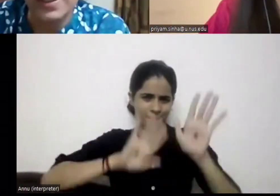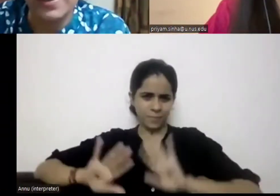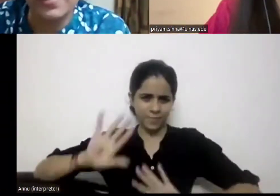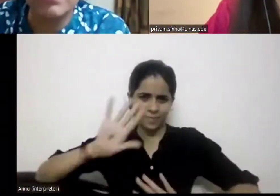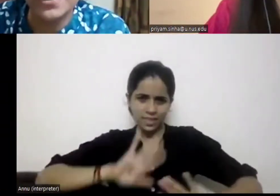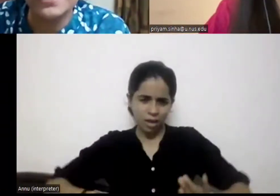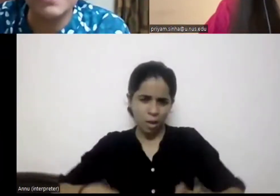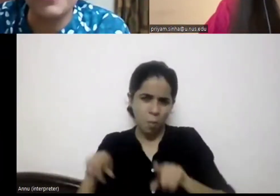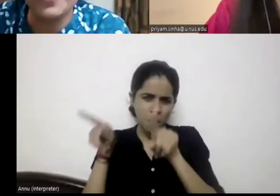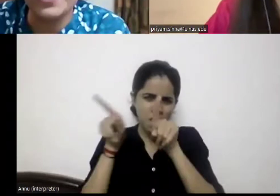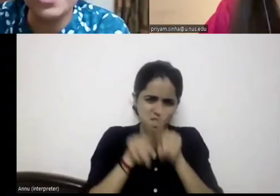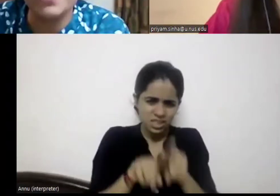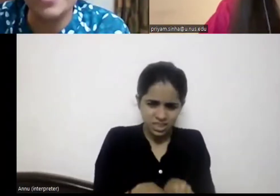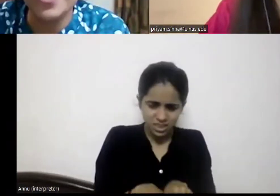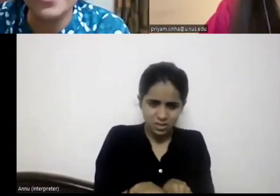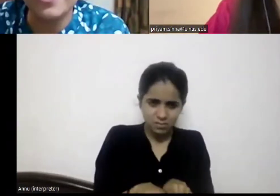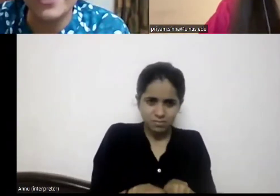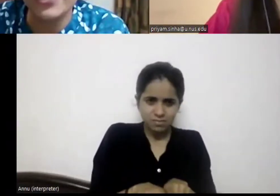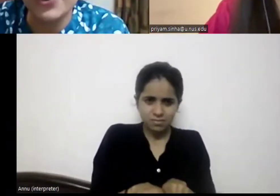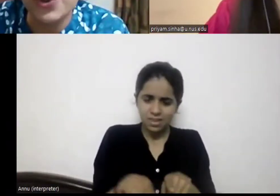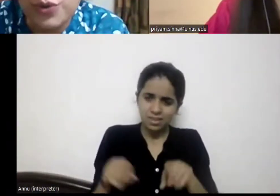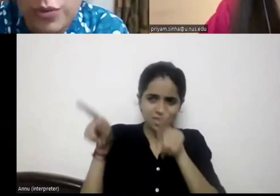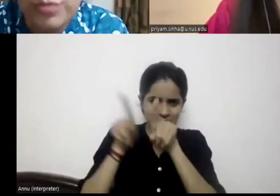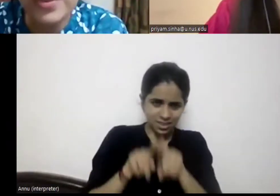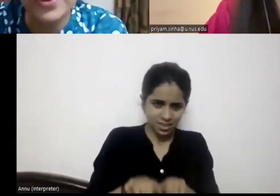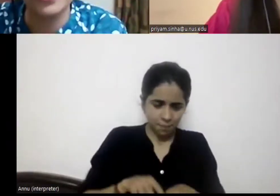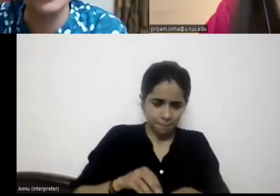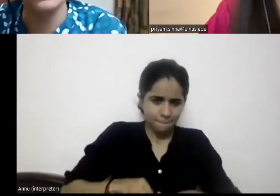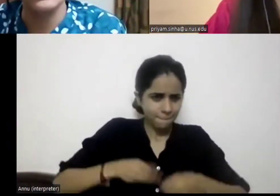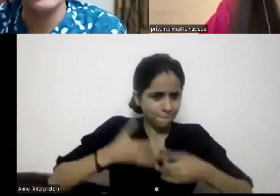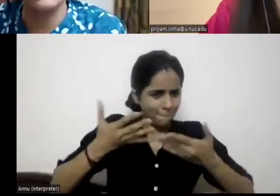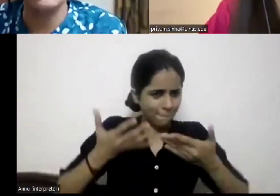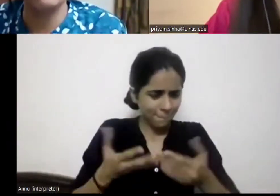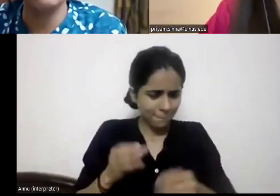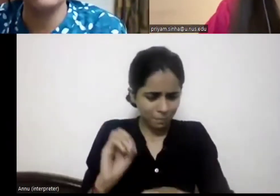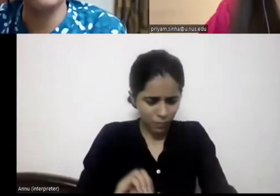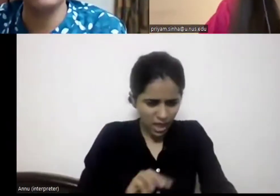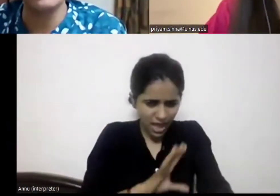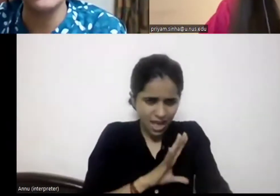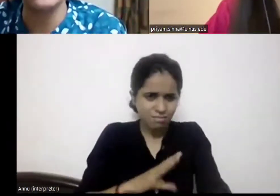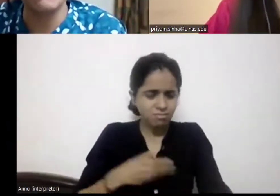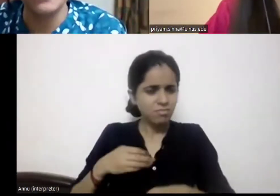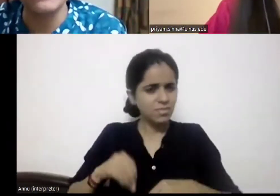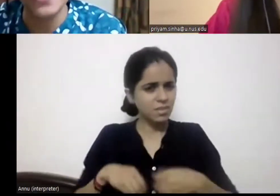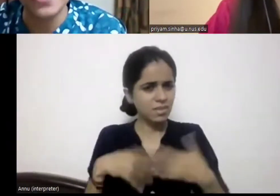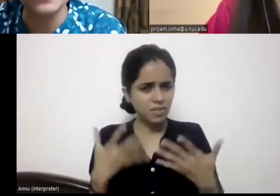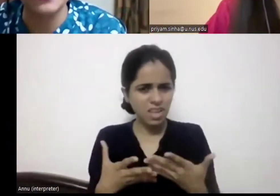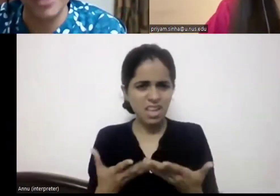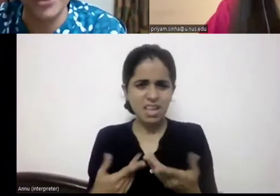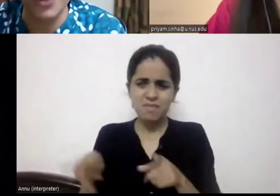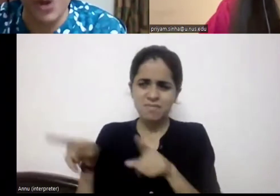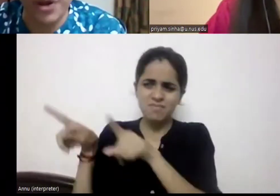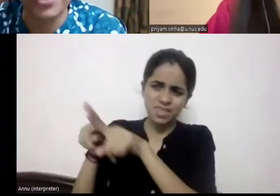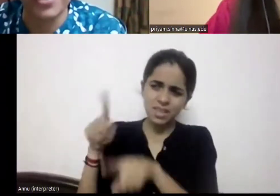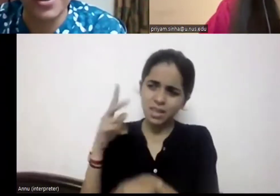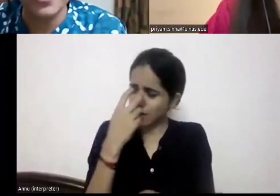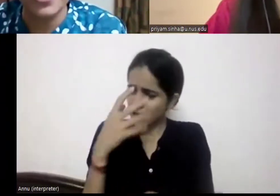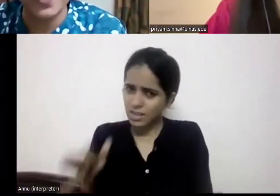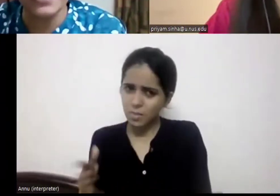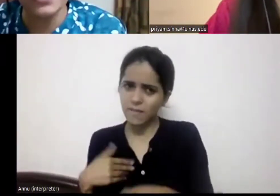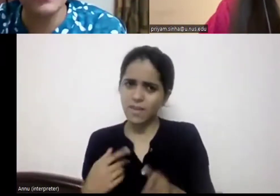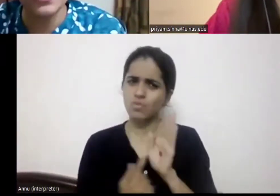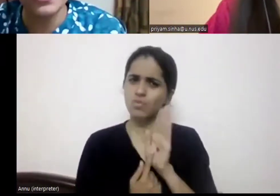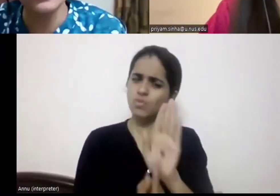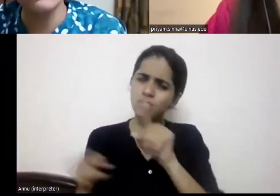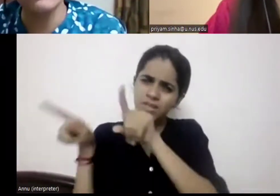how it's up to a disabled person whether to uh, portray themselves as disabled or not.